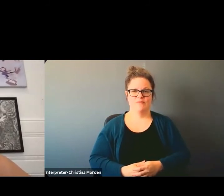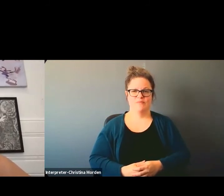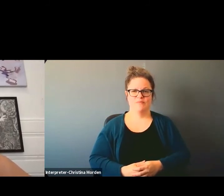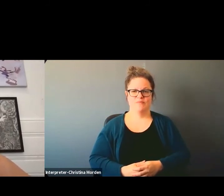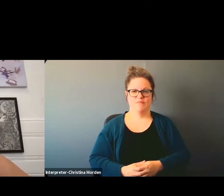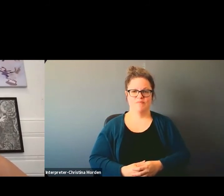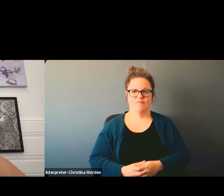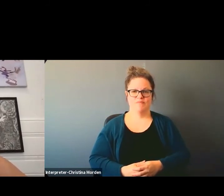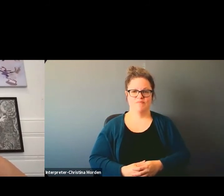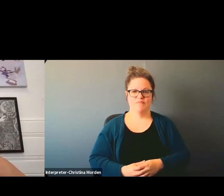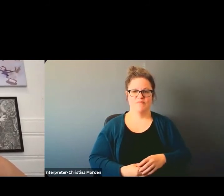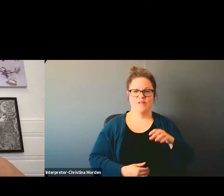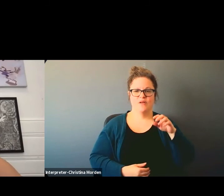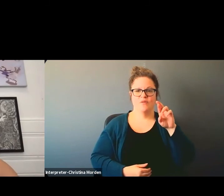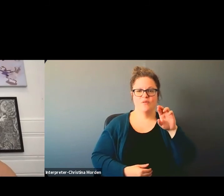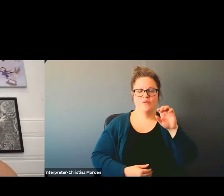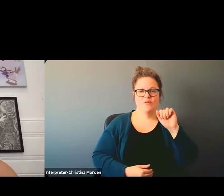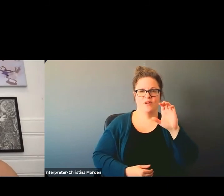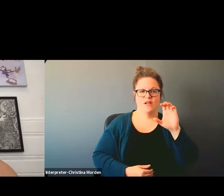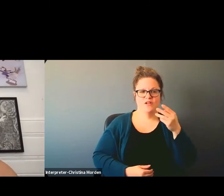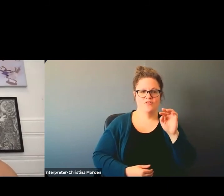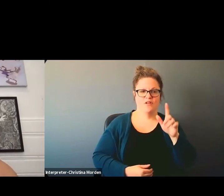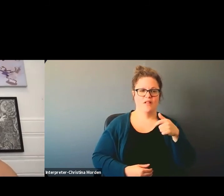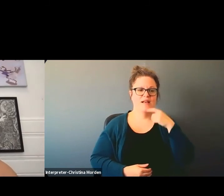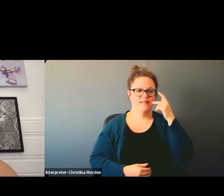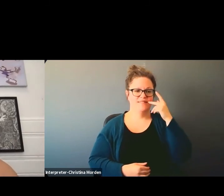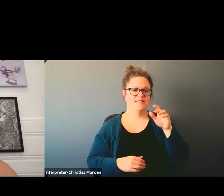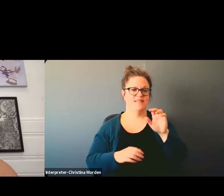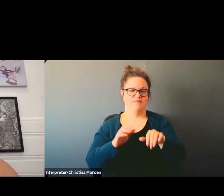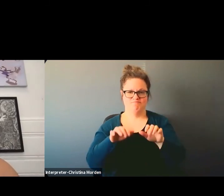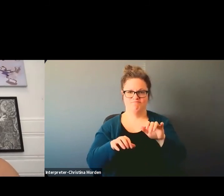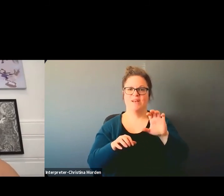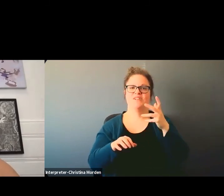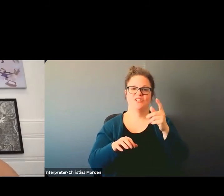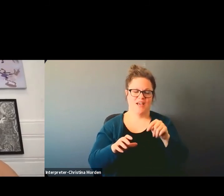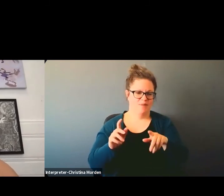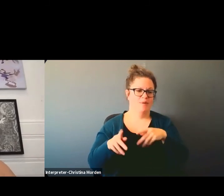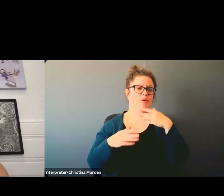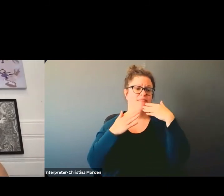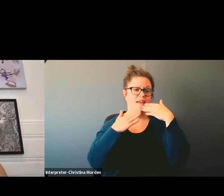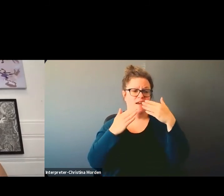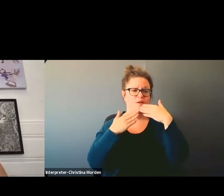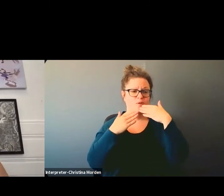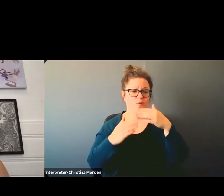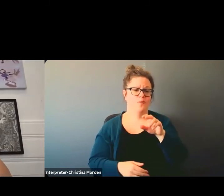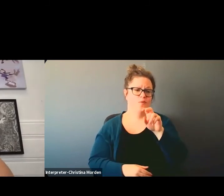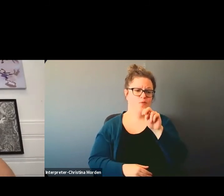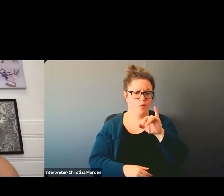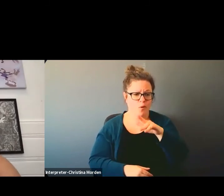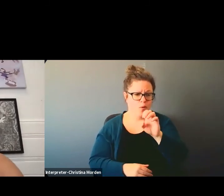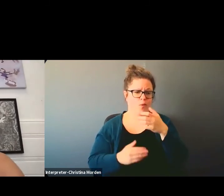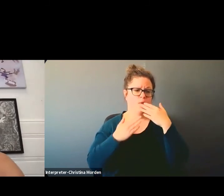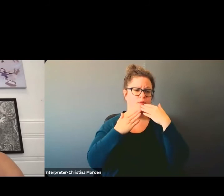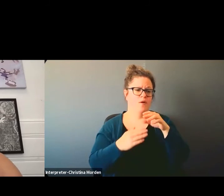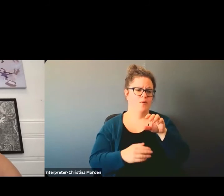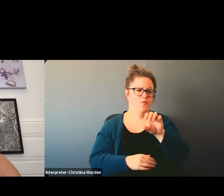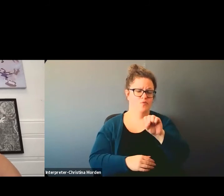We have a thank you from Nicole and from Susan.